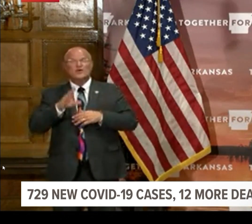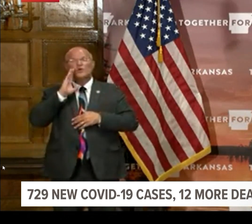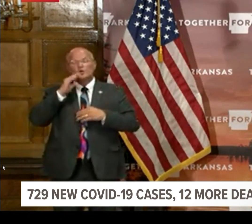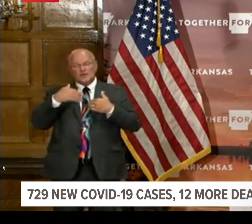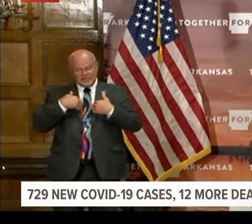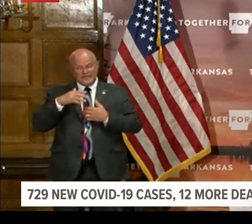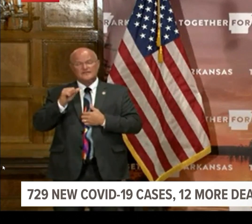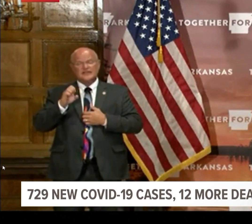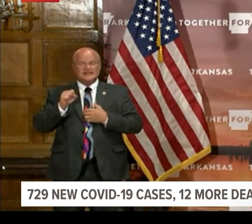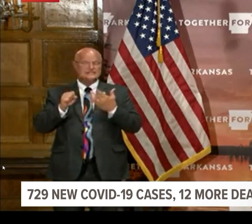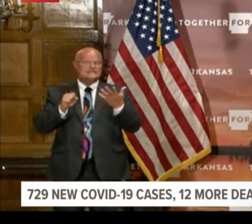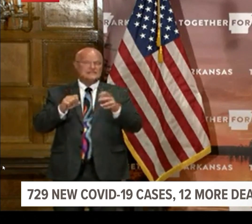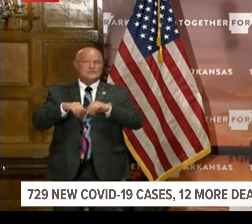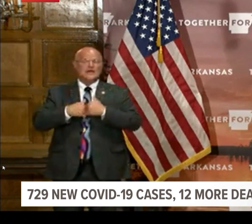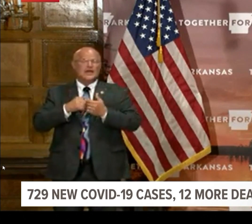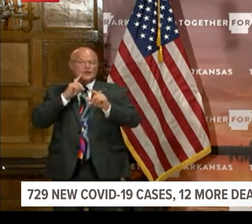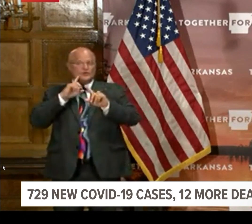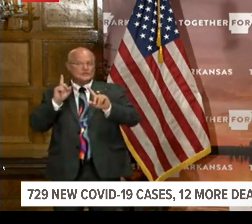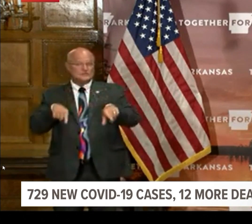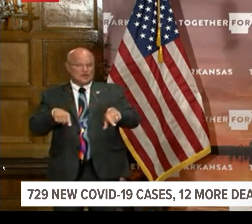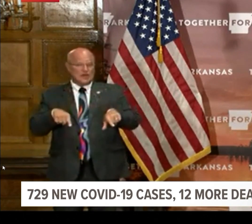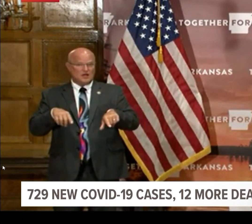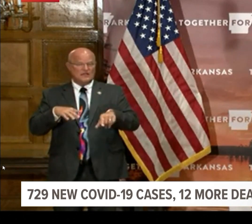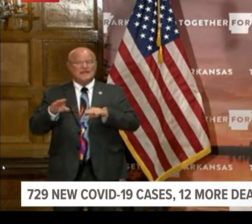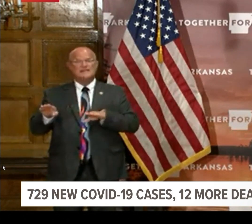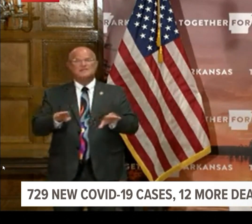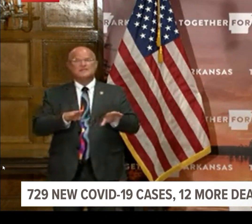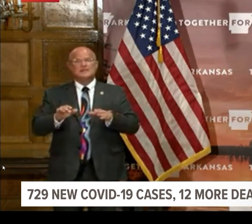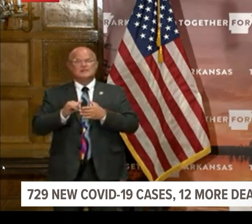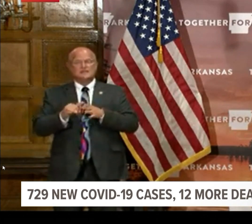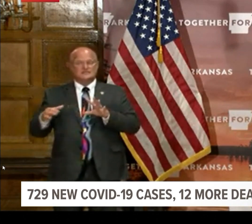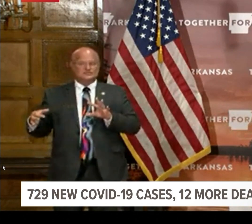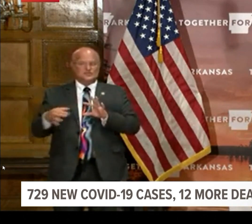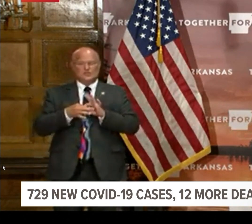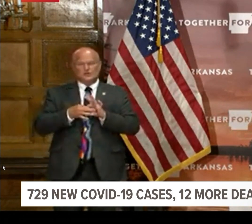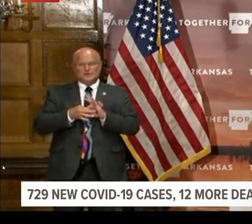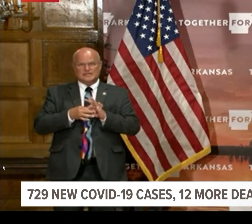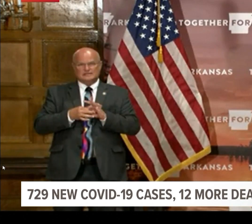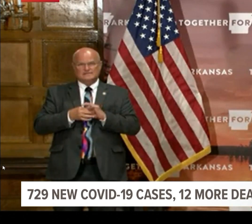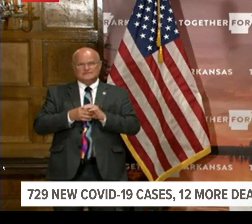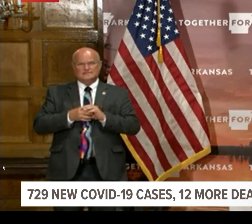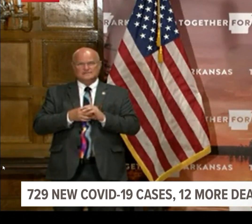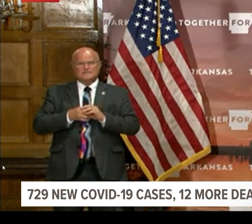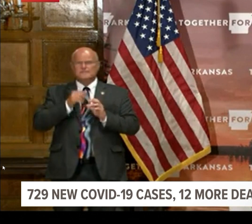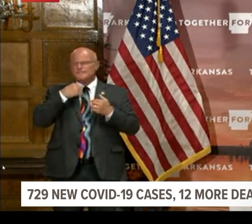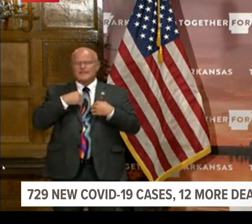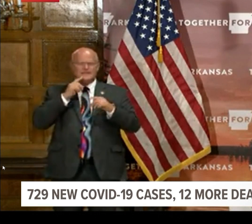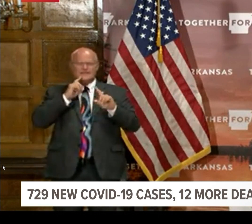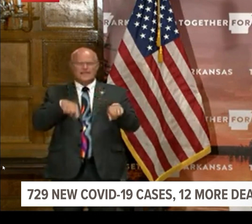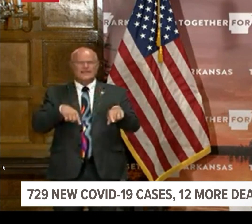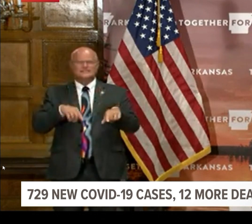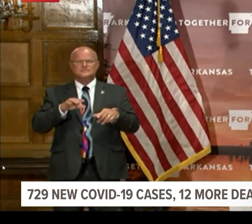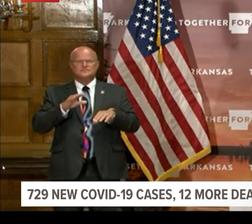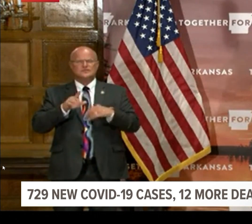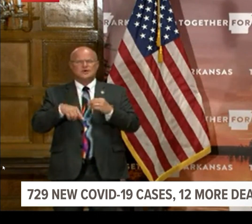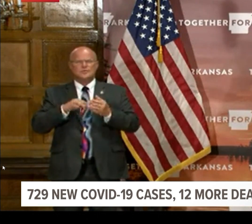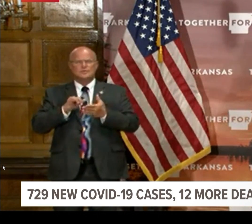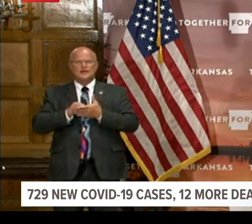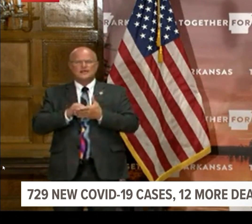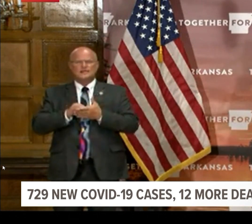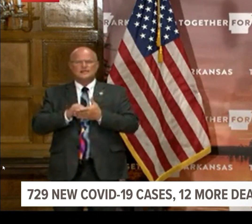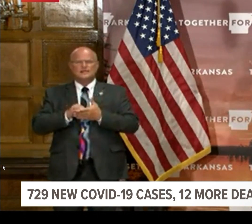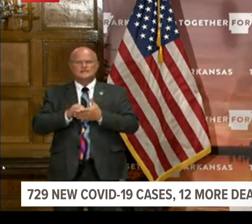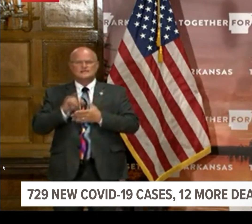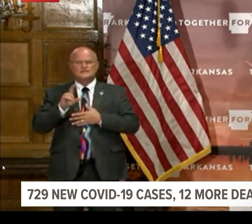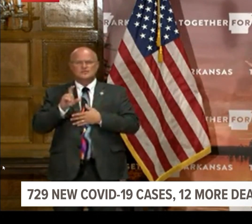cases, but it's how we respond to it and the behavior that's associated with it. And I don't have an answer on the, I'm not even